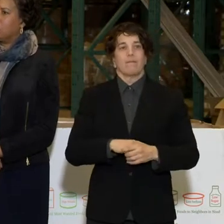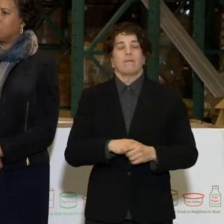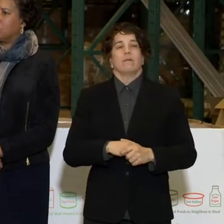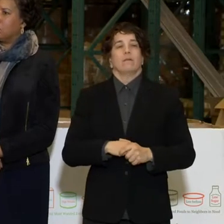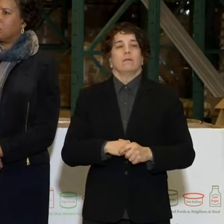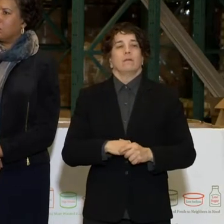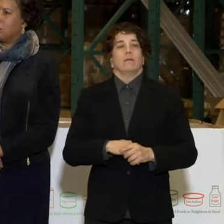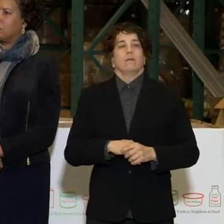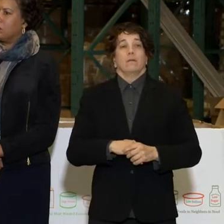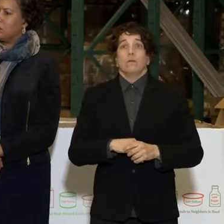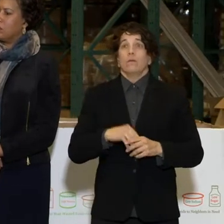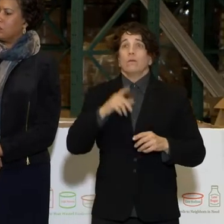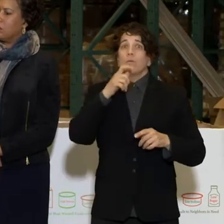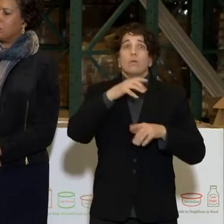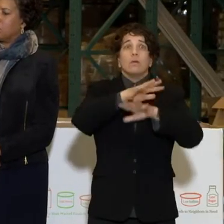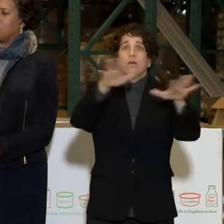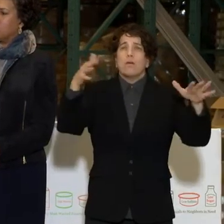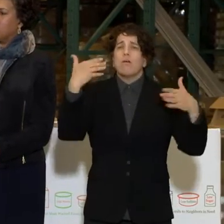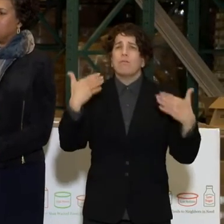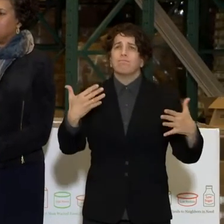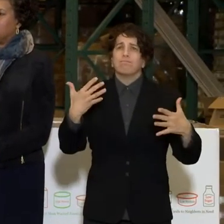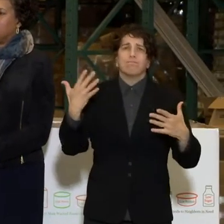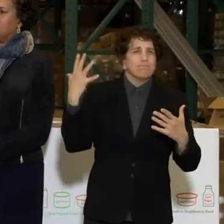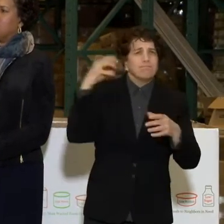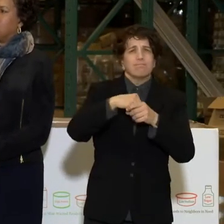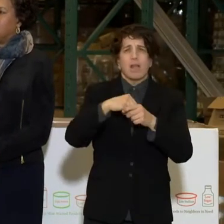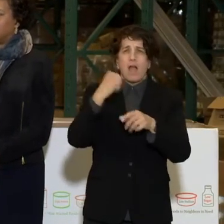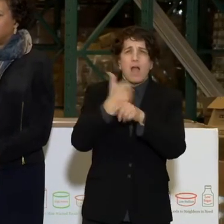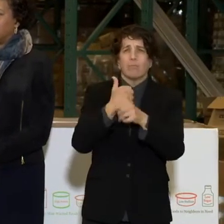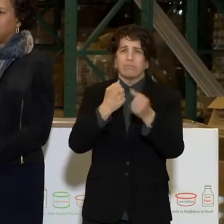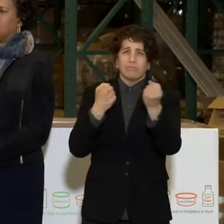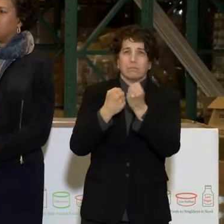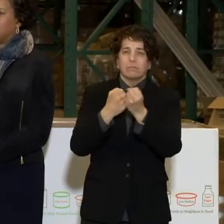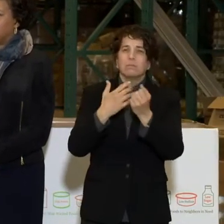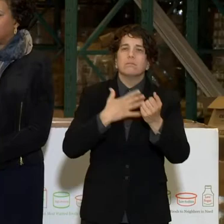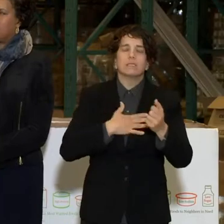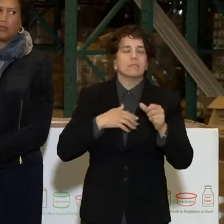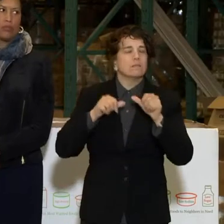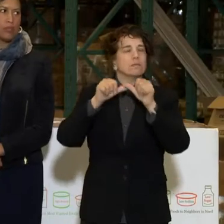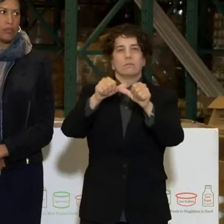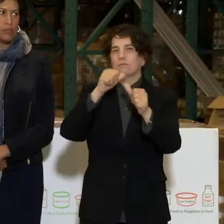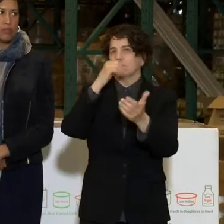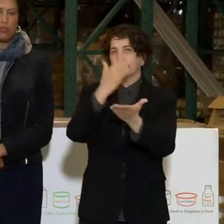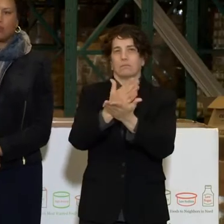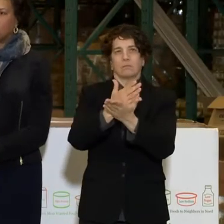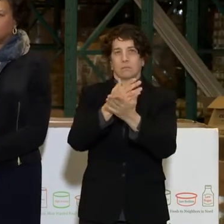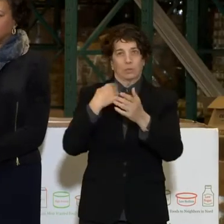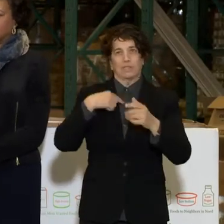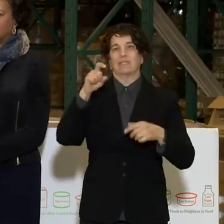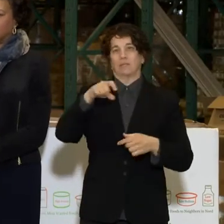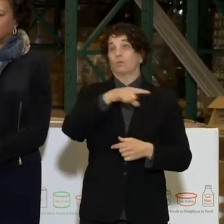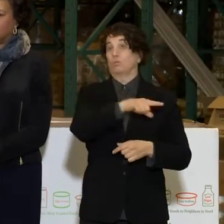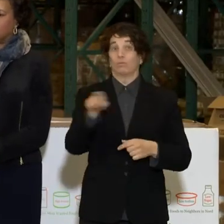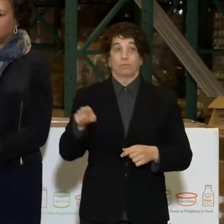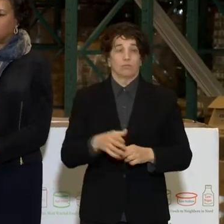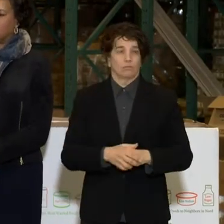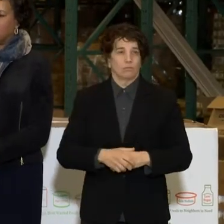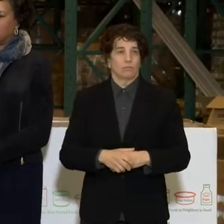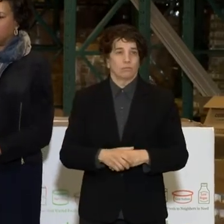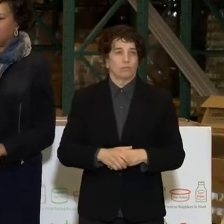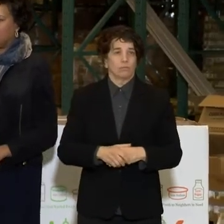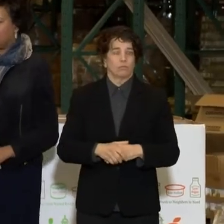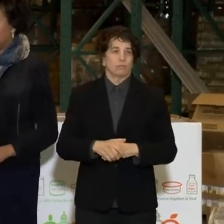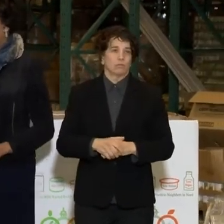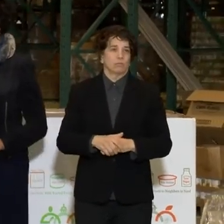now, we urge you to continue to support, whether it's through donations or volunteering, to support our neighbors who very much are in need. Thank